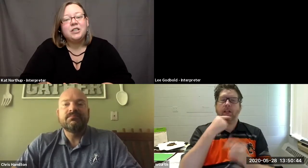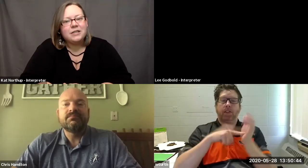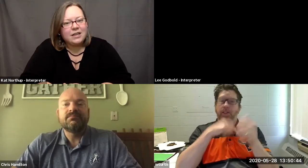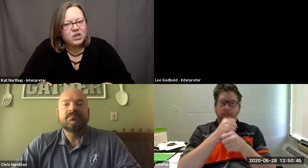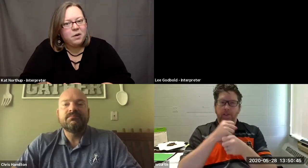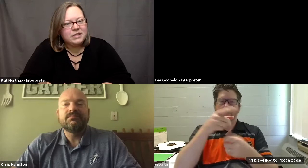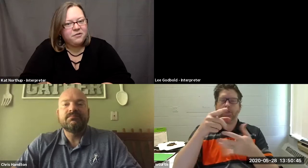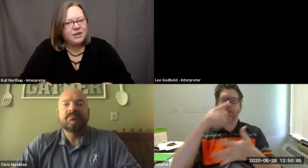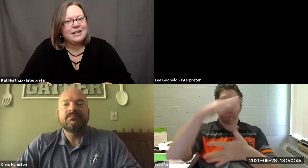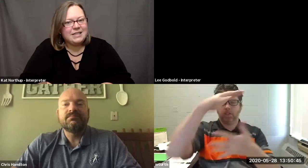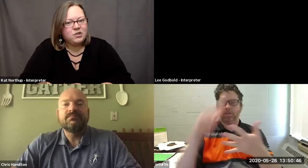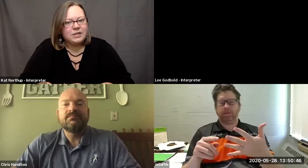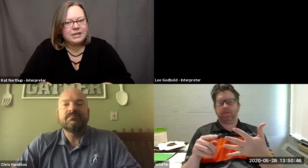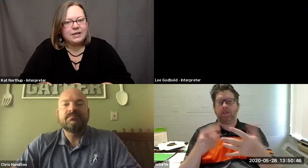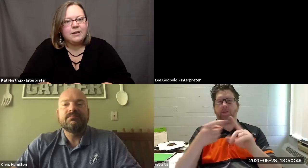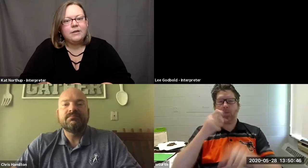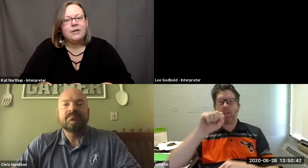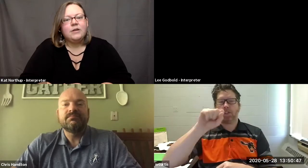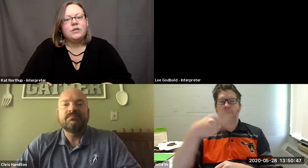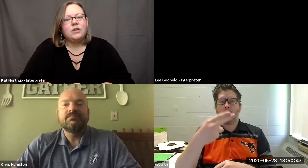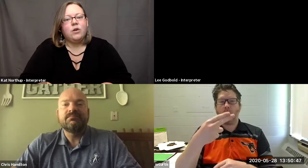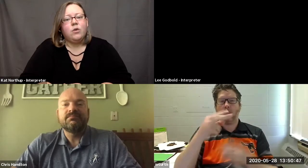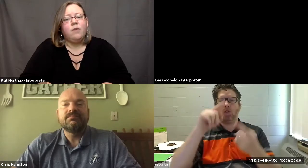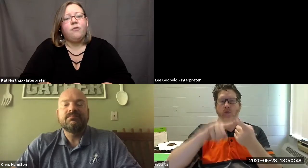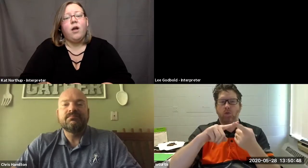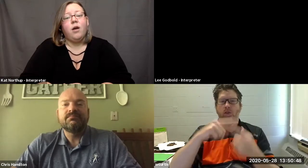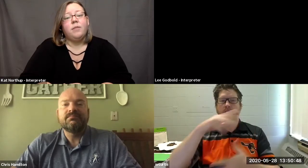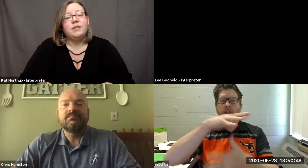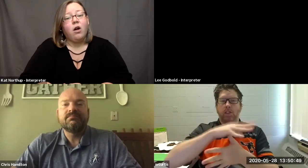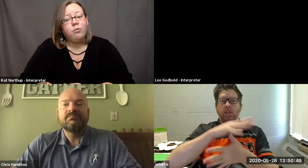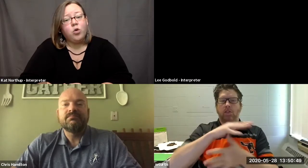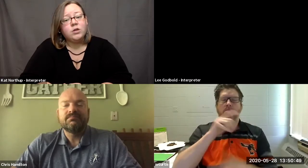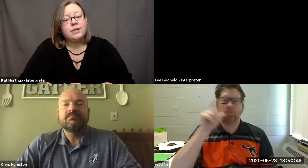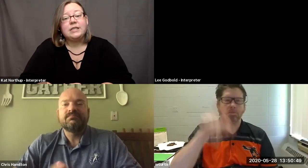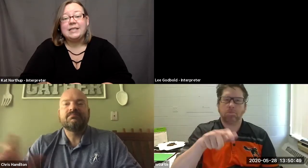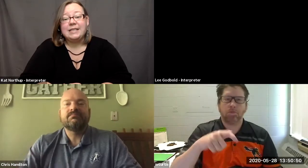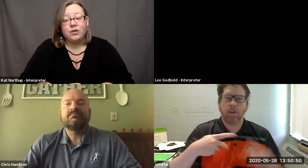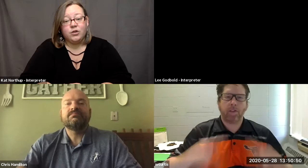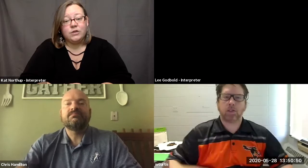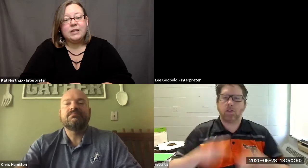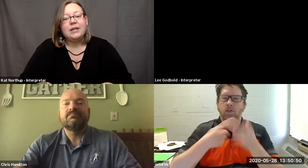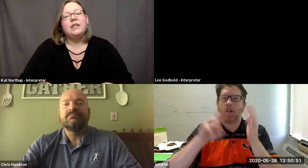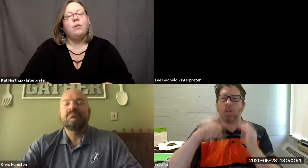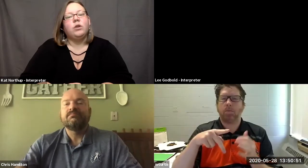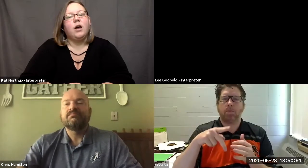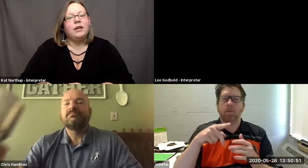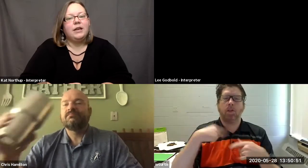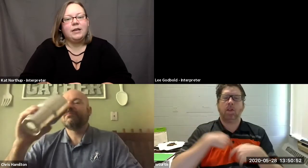it's actually quite different and it's interesting. So from sophomores to seniors, they will not need